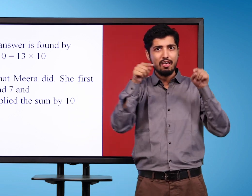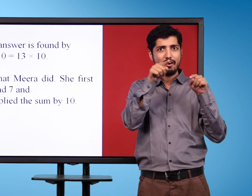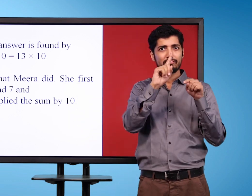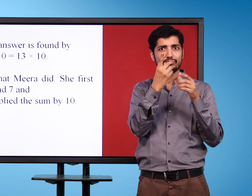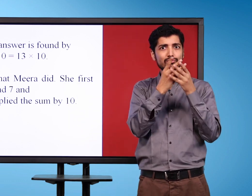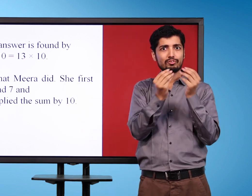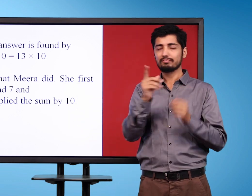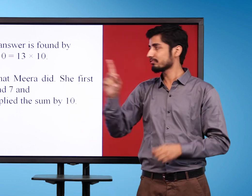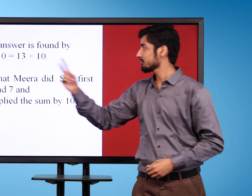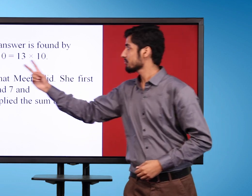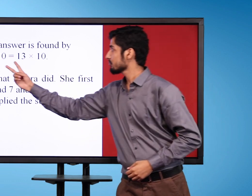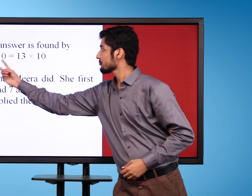multiplied by 10.